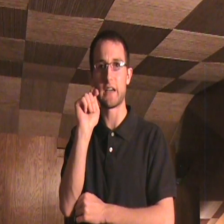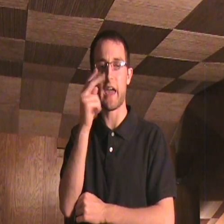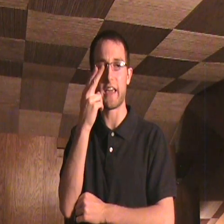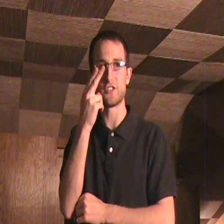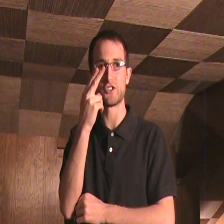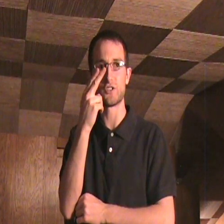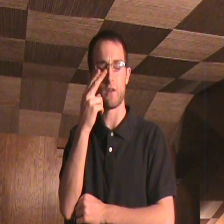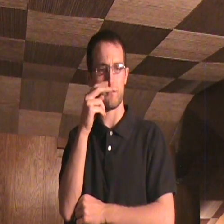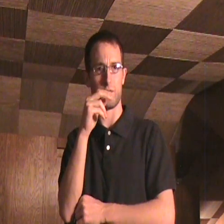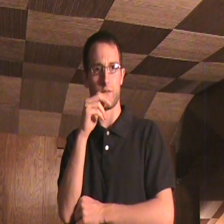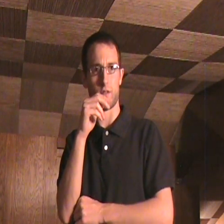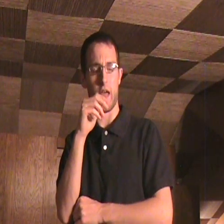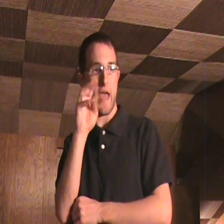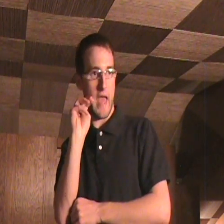M-O-T-H.